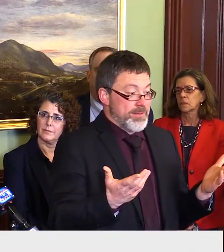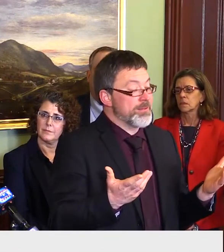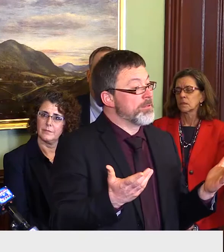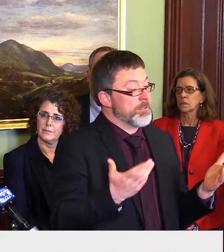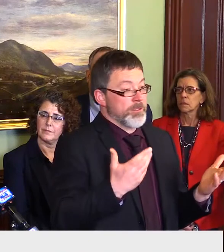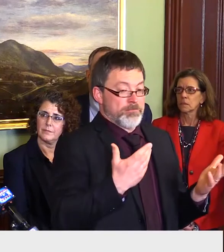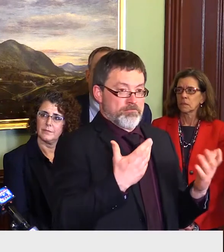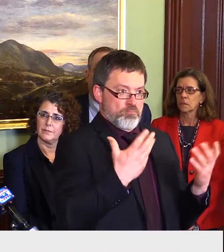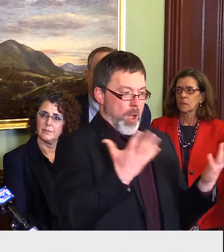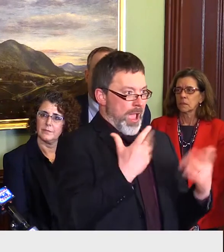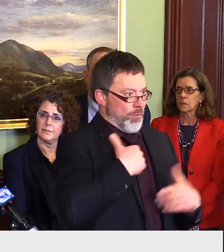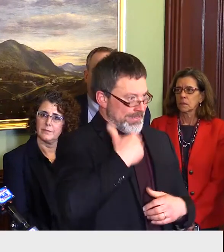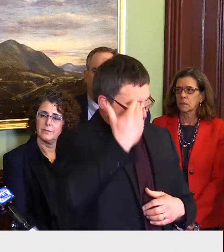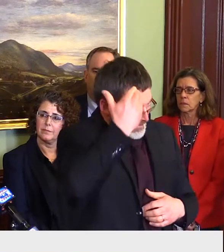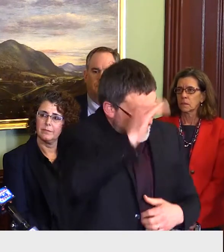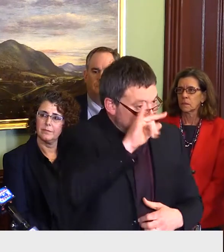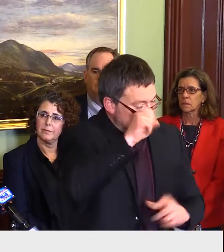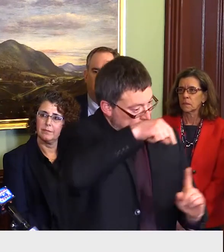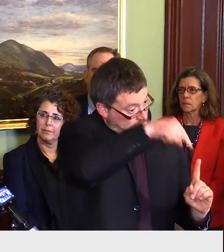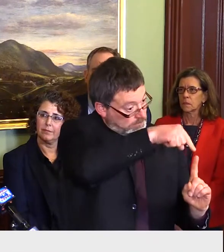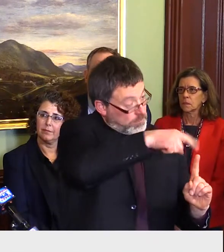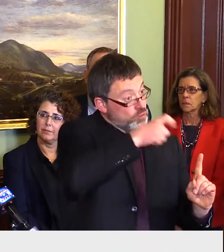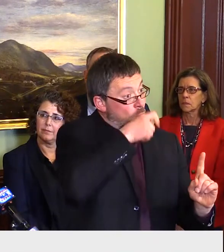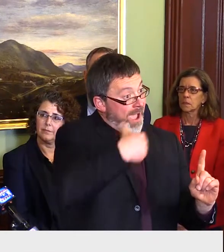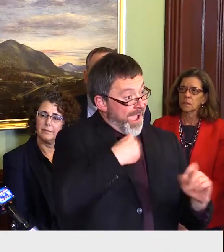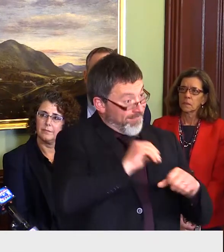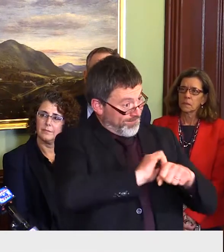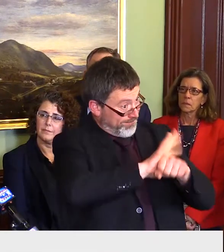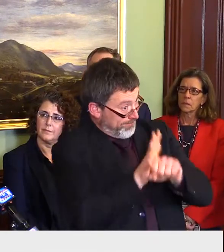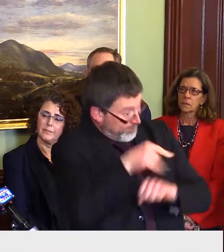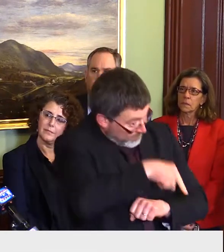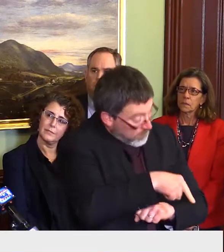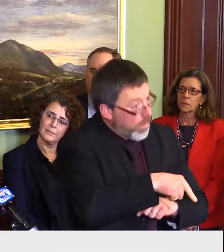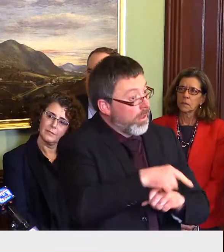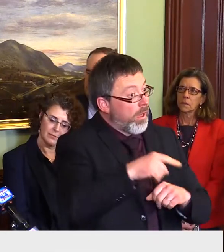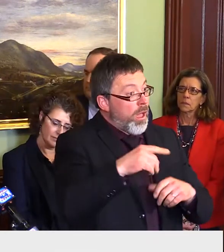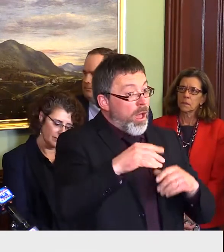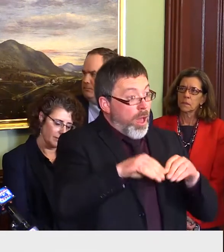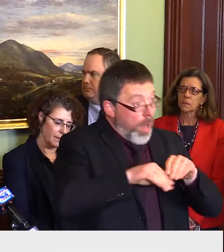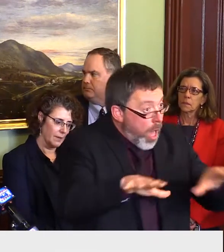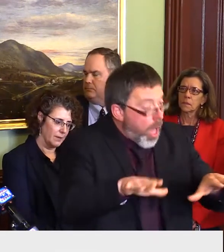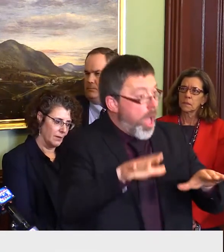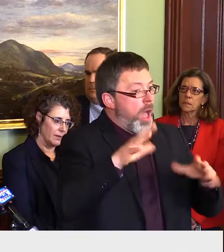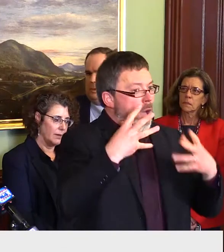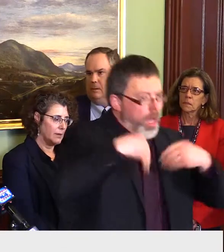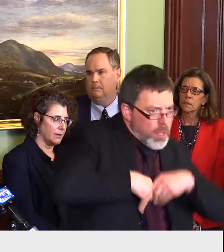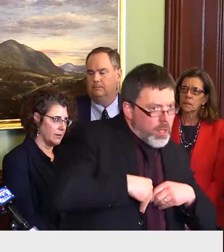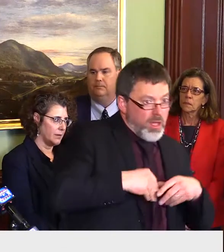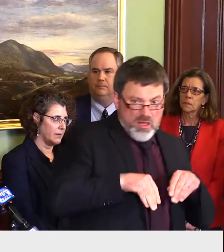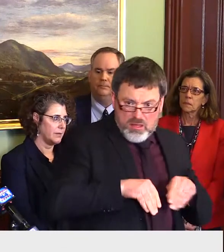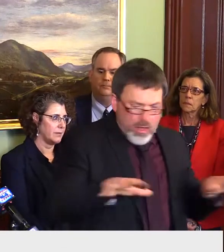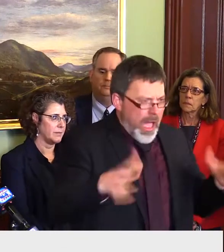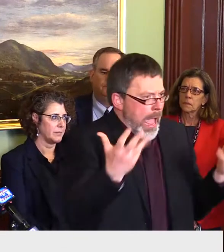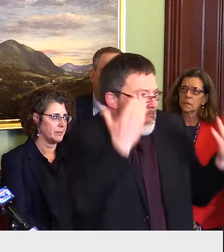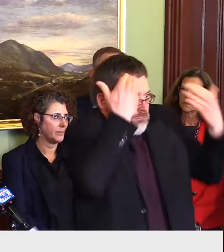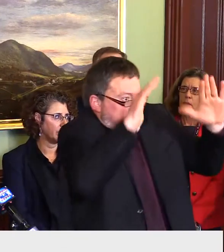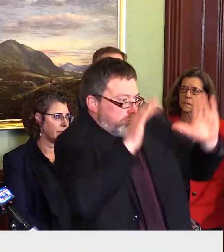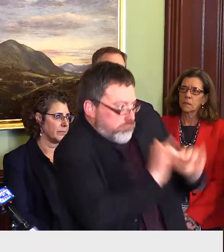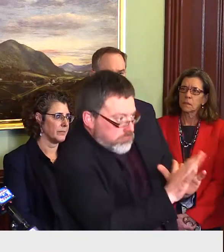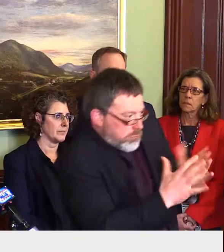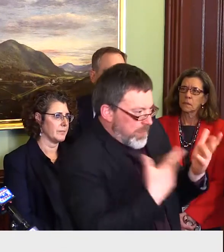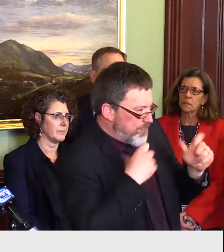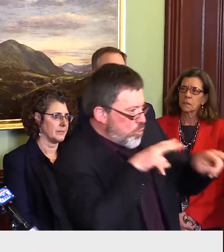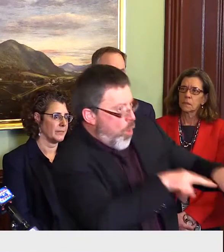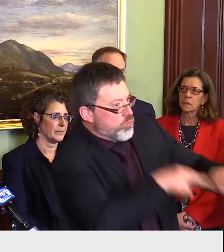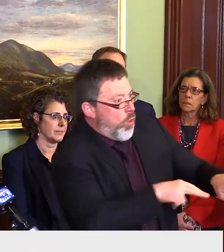very important things that we do know. As I've said many times, 80% of those